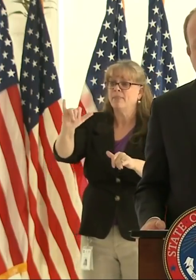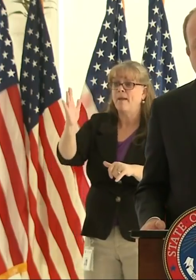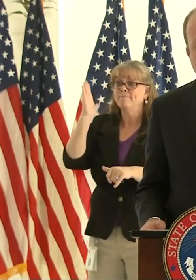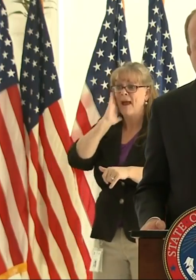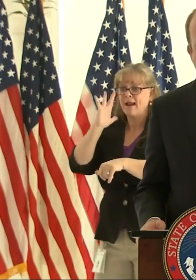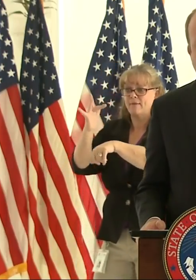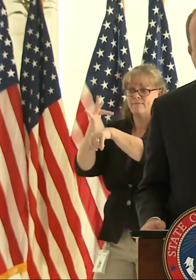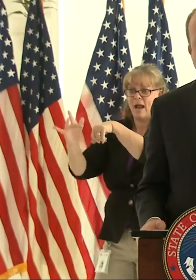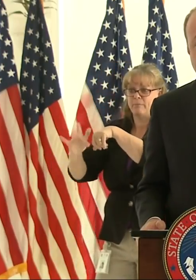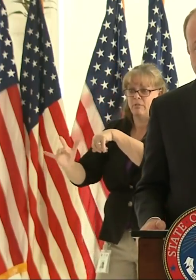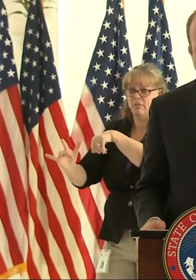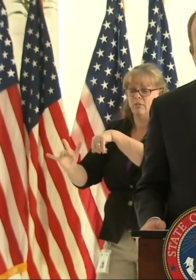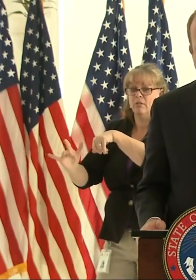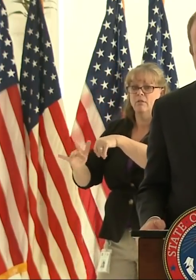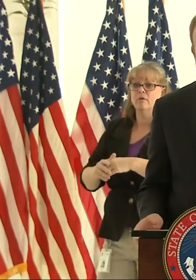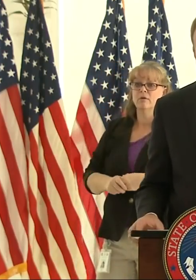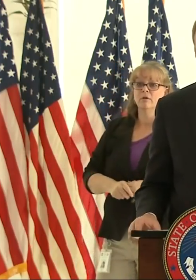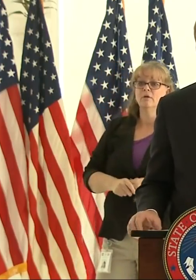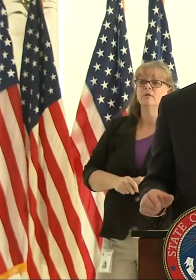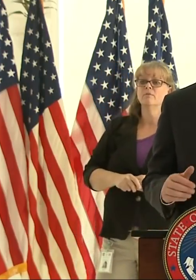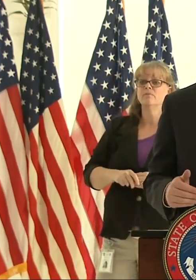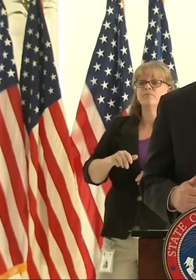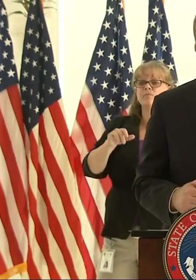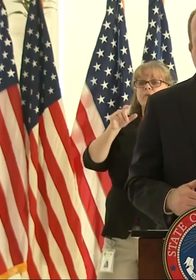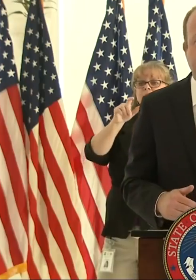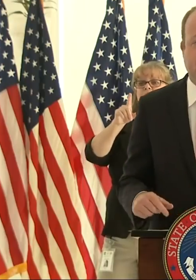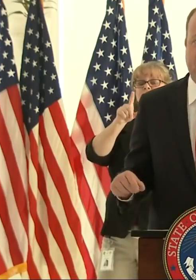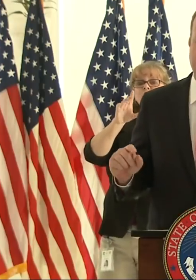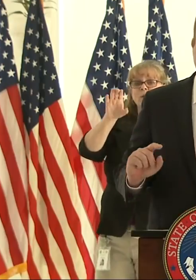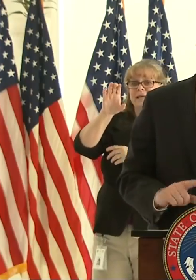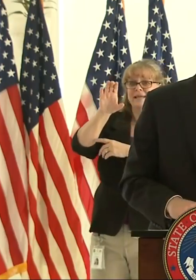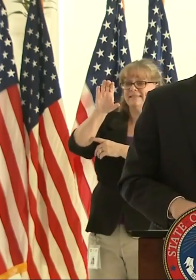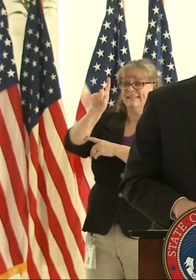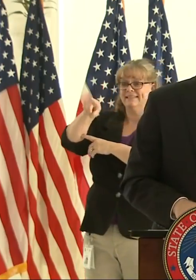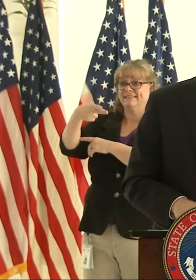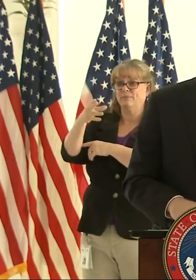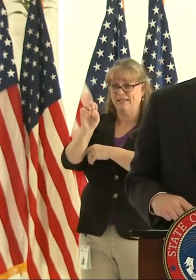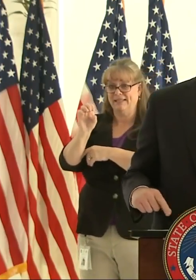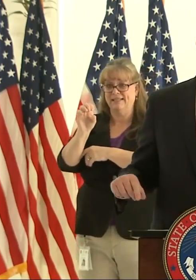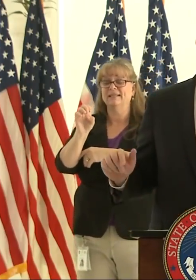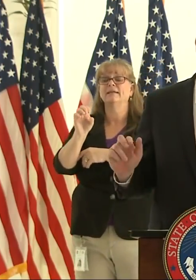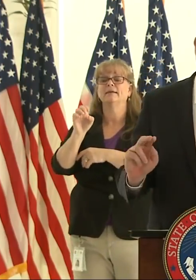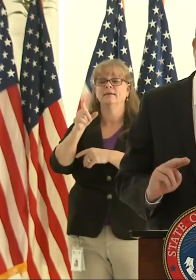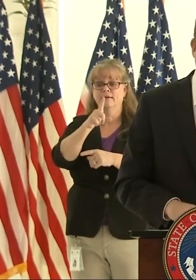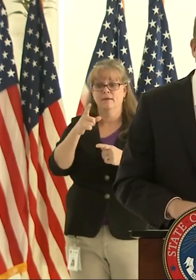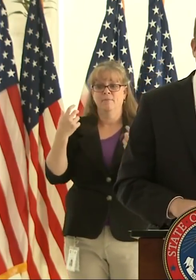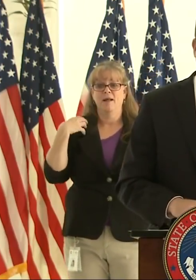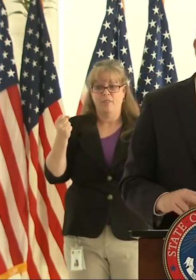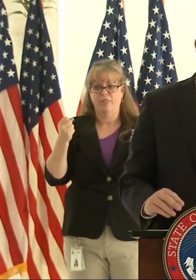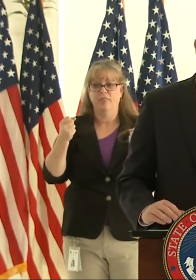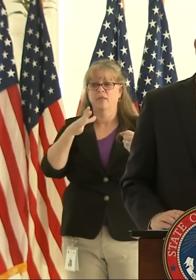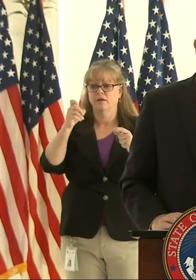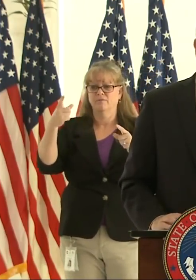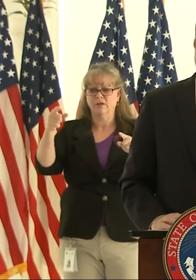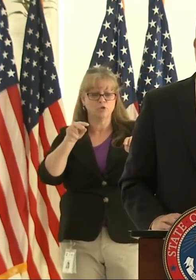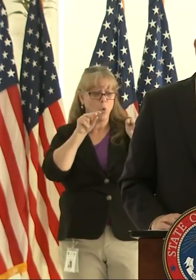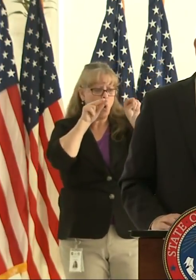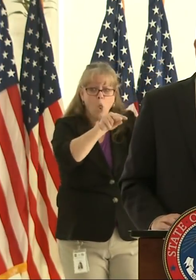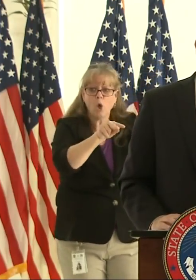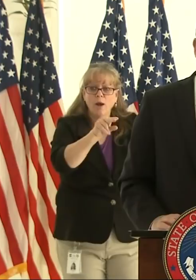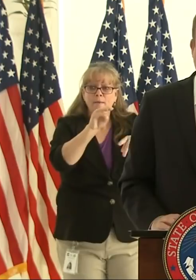review the application just like Eagle County's. They'll need to show the things like they have the testing in place, they have the protections in place. I